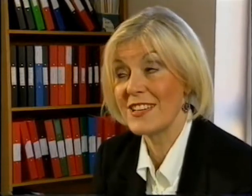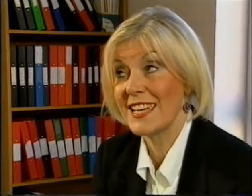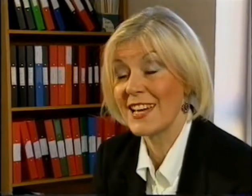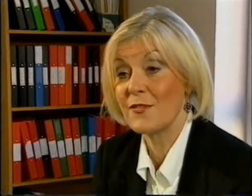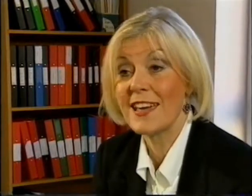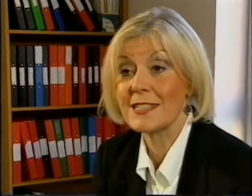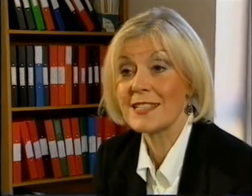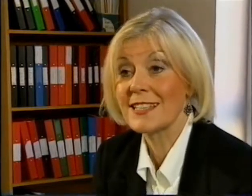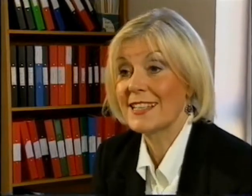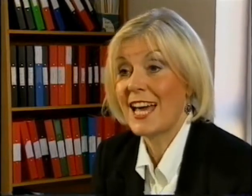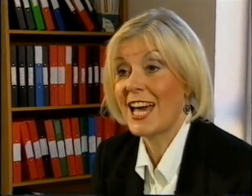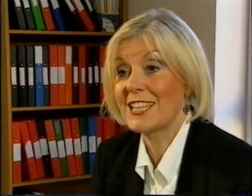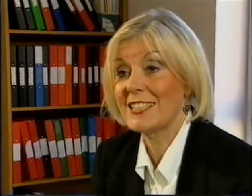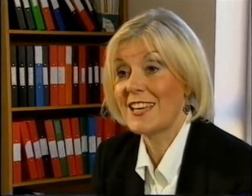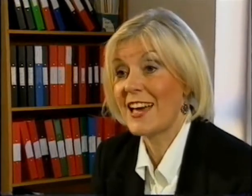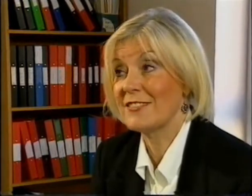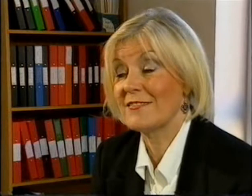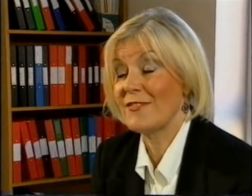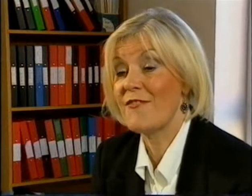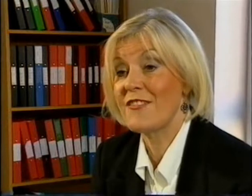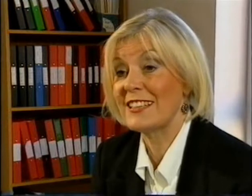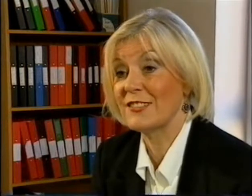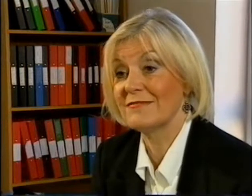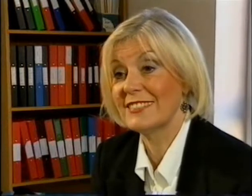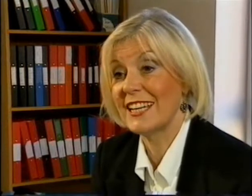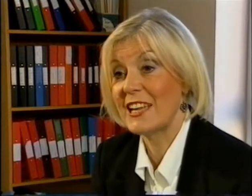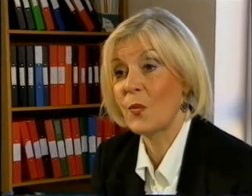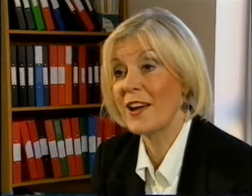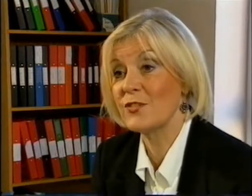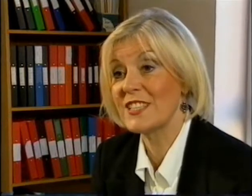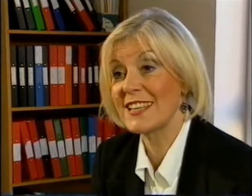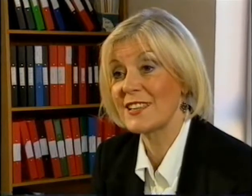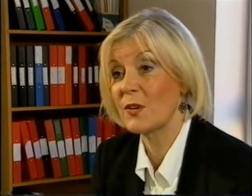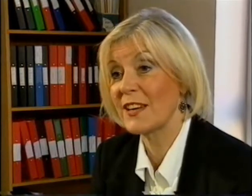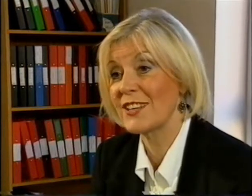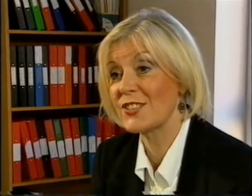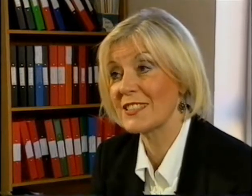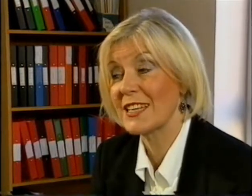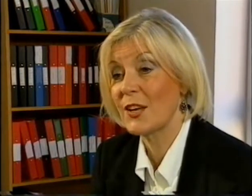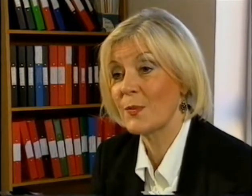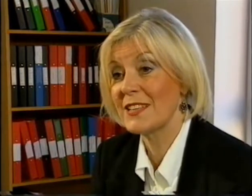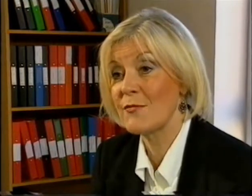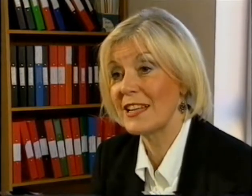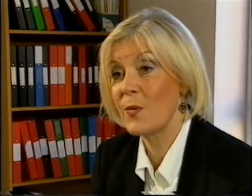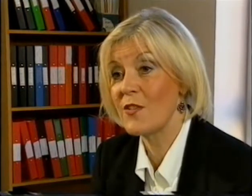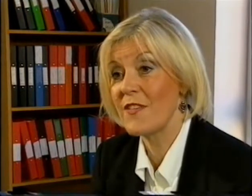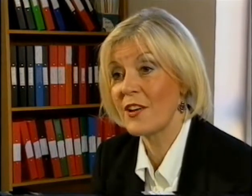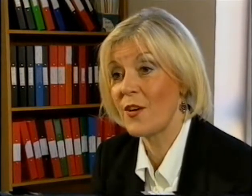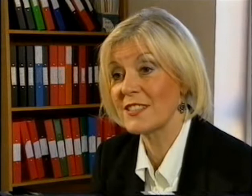reading age of 8 and had very little in the way of GCSE qualifications, but he really worked very hard